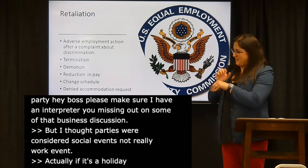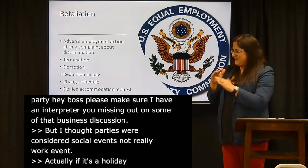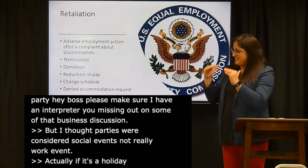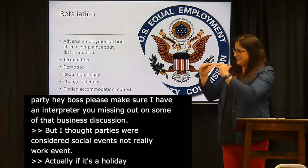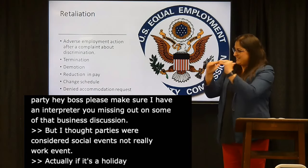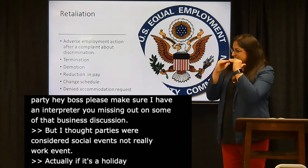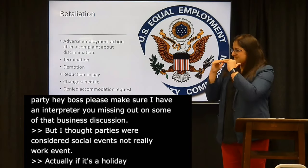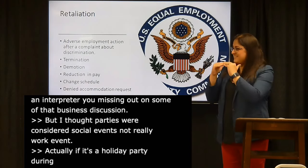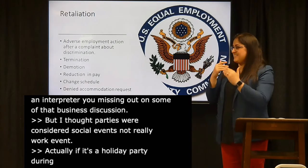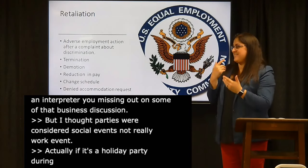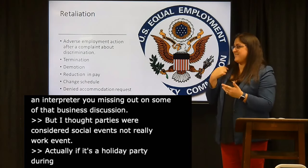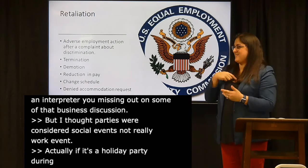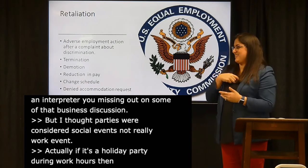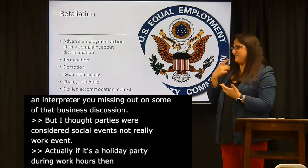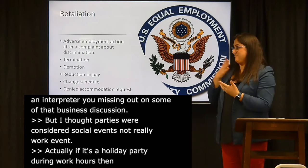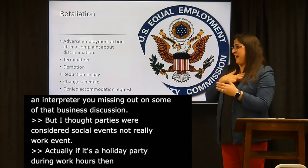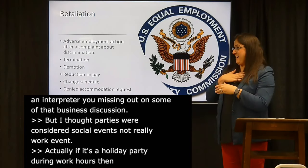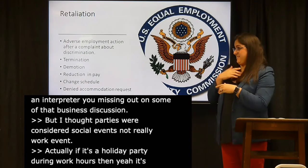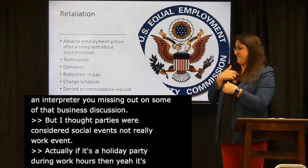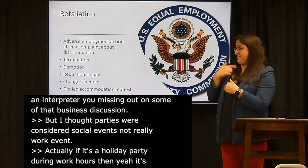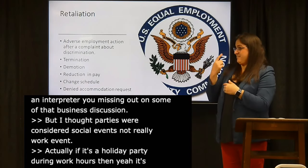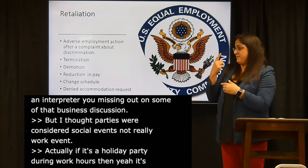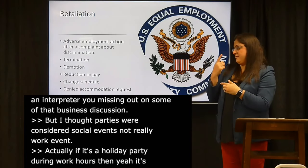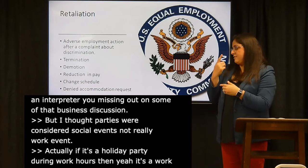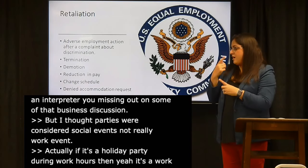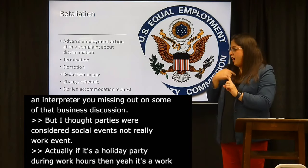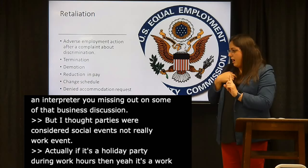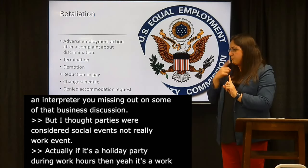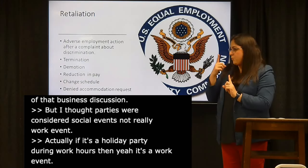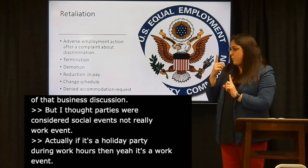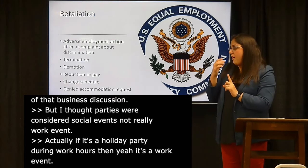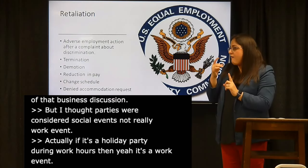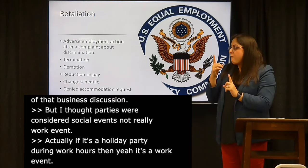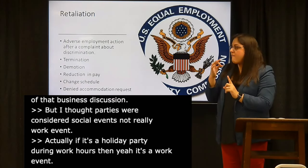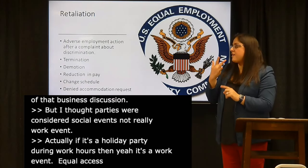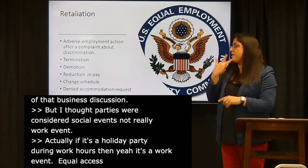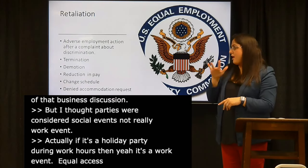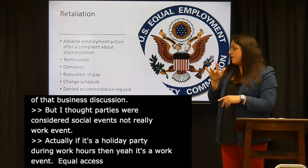it's a work event. And equal access, those hearing people are able to attend.